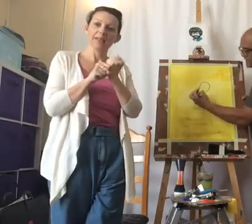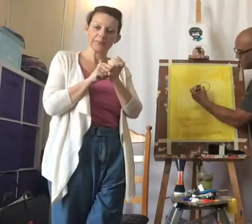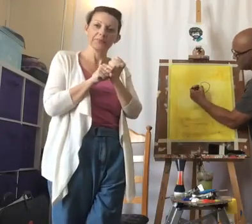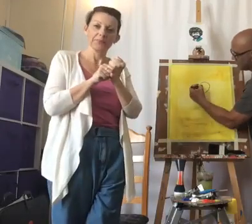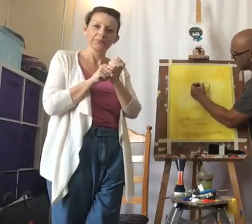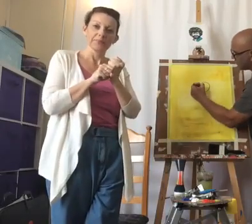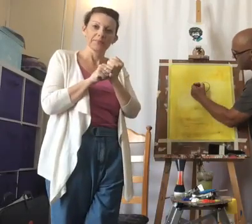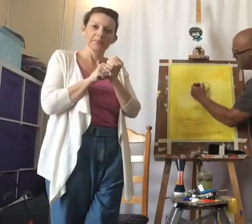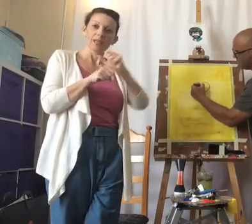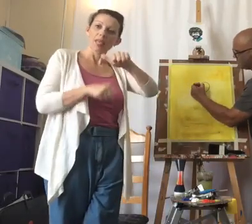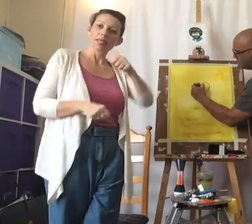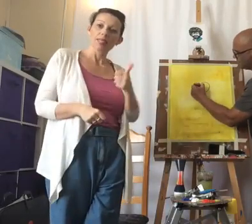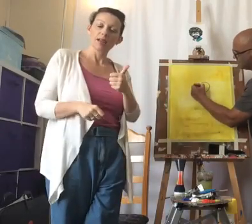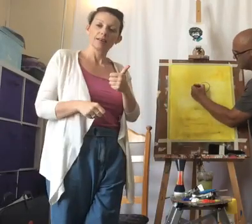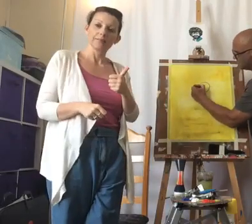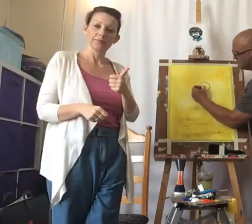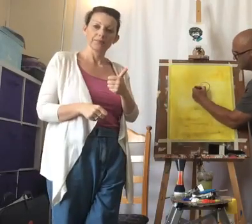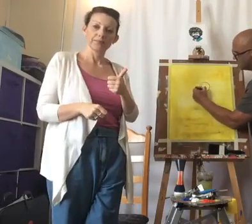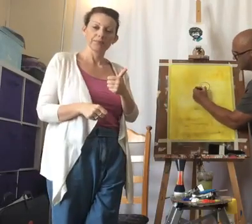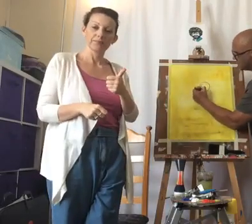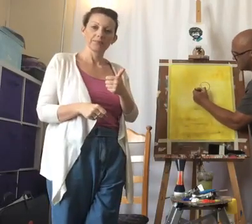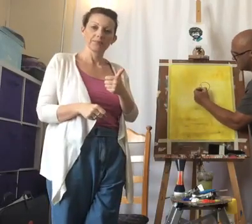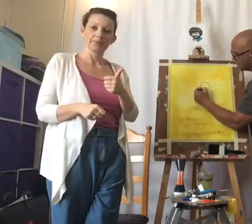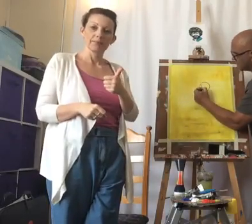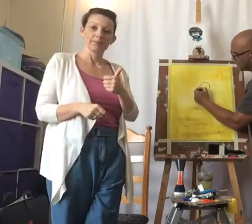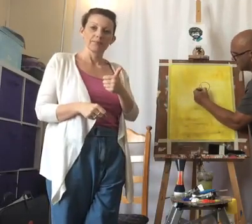Yeah, so then I'll get